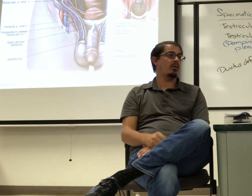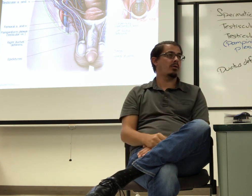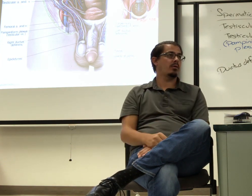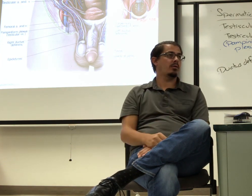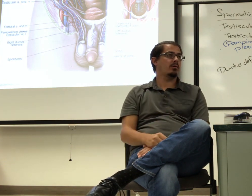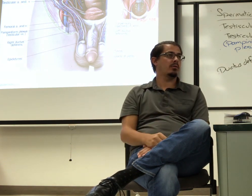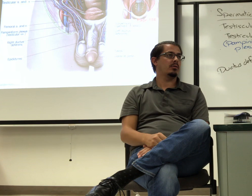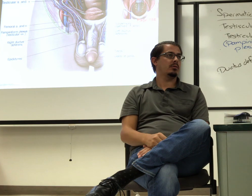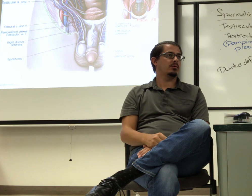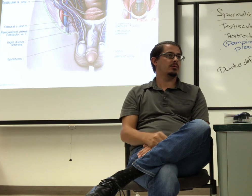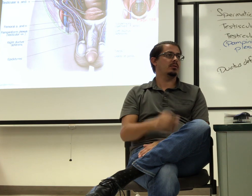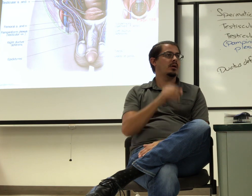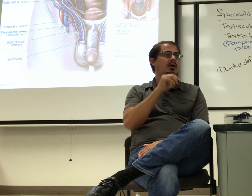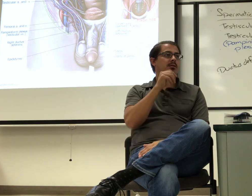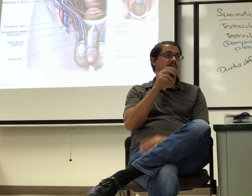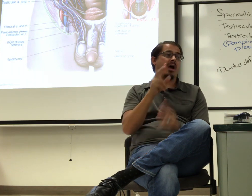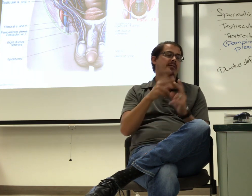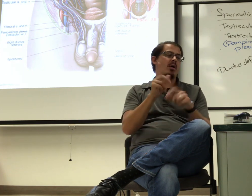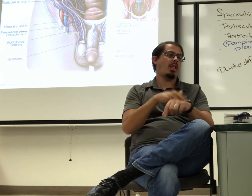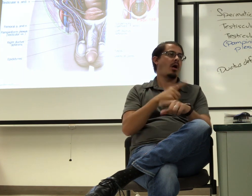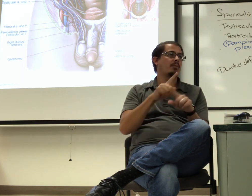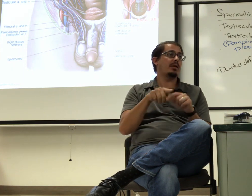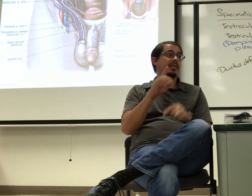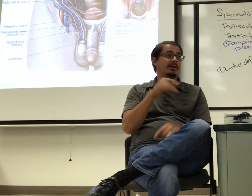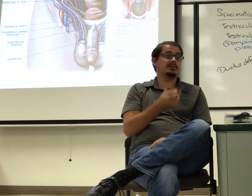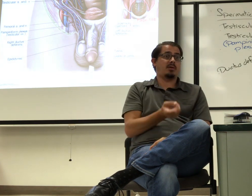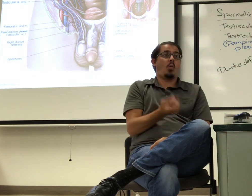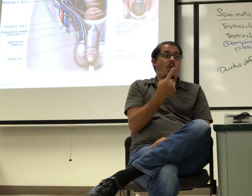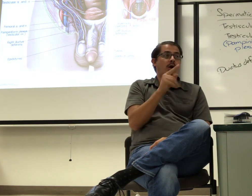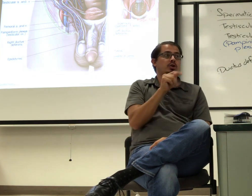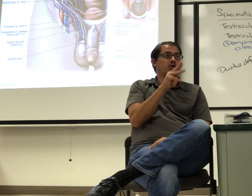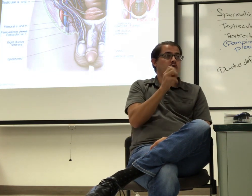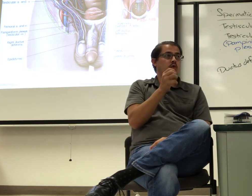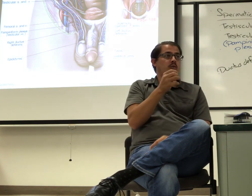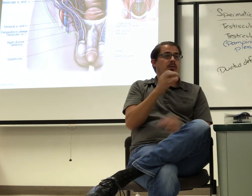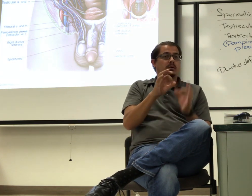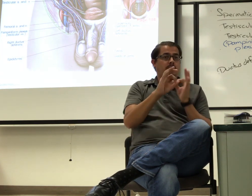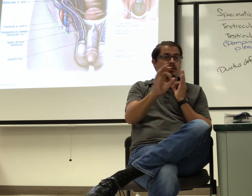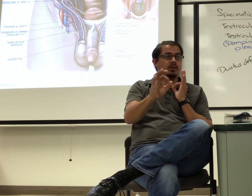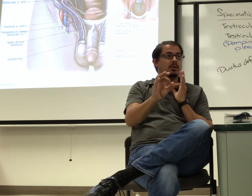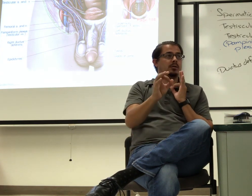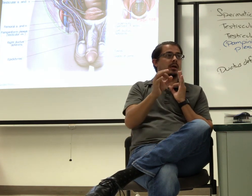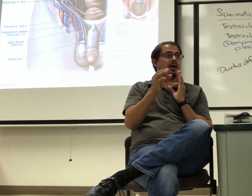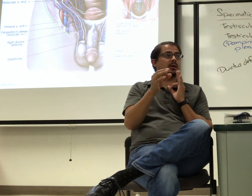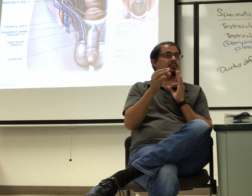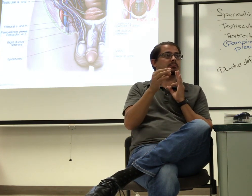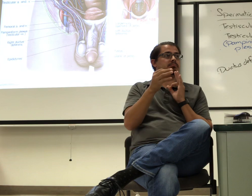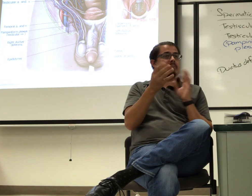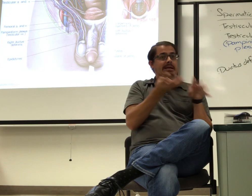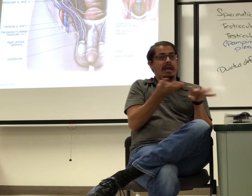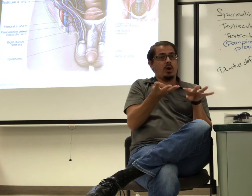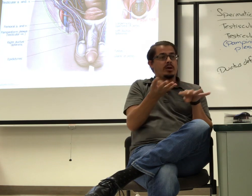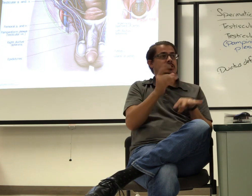Not very long, but it's the tube that carries the sperm during emission. Okay?